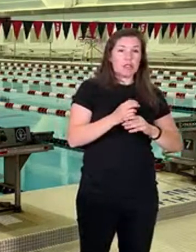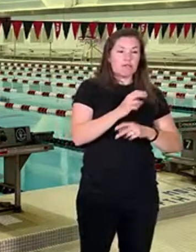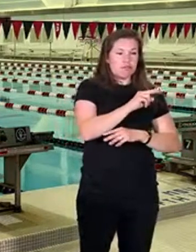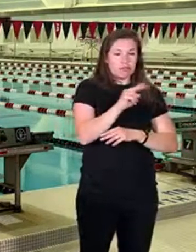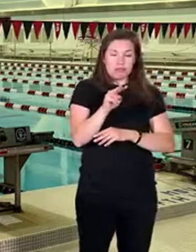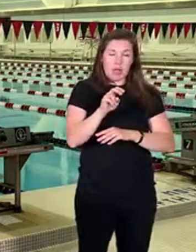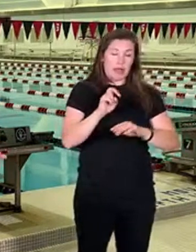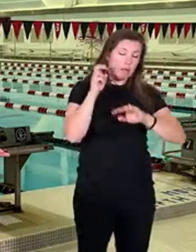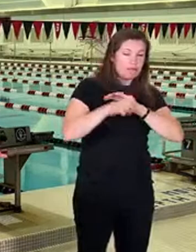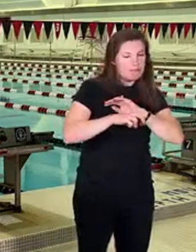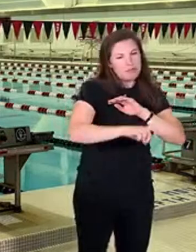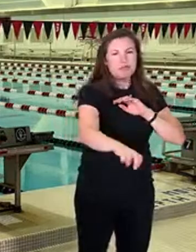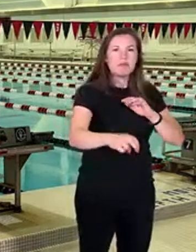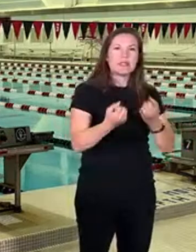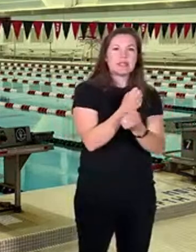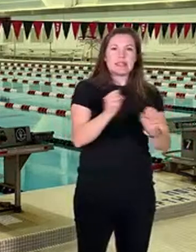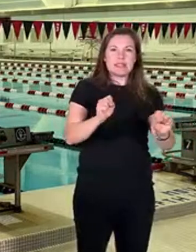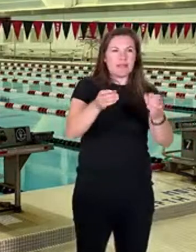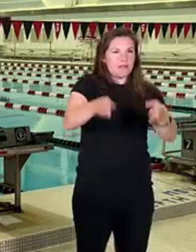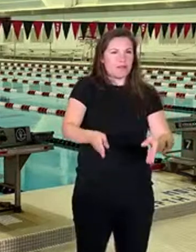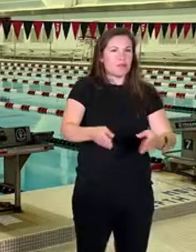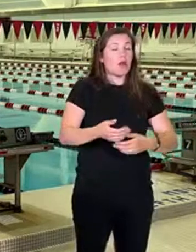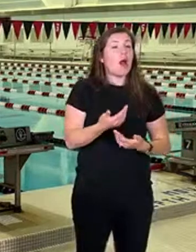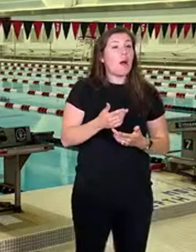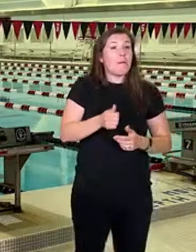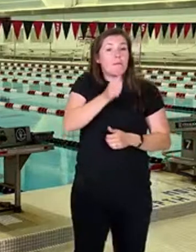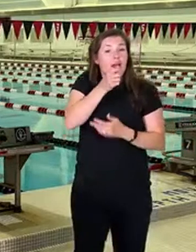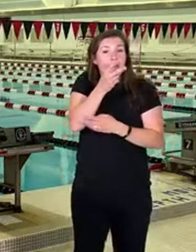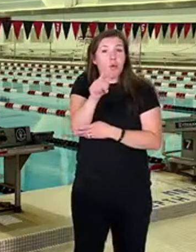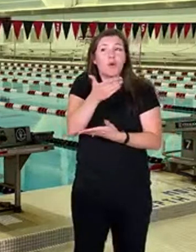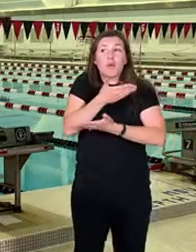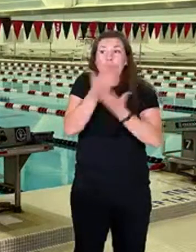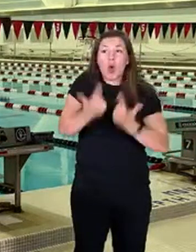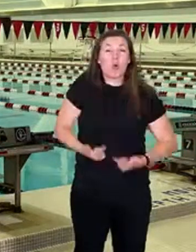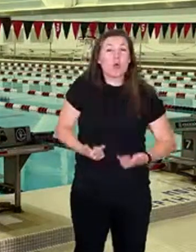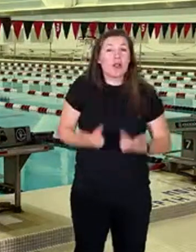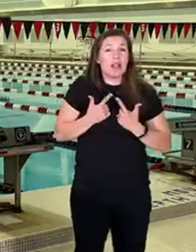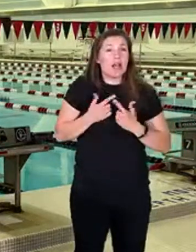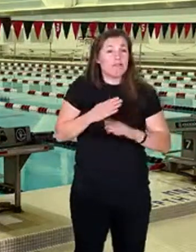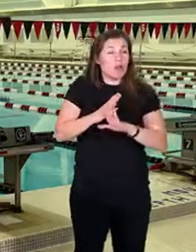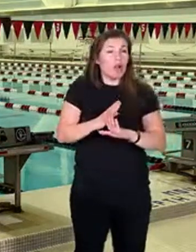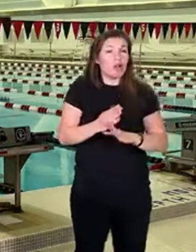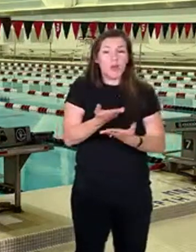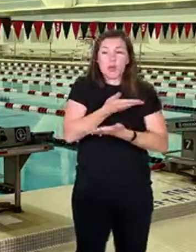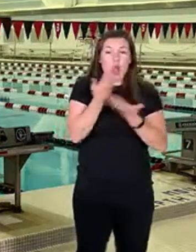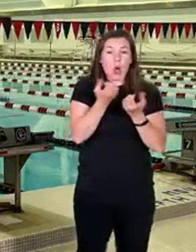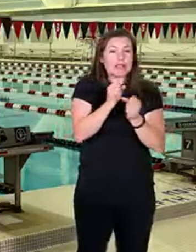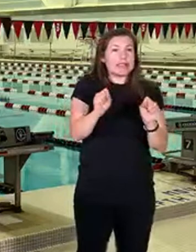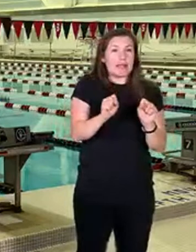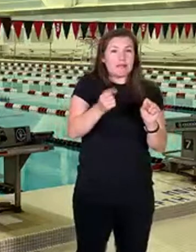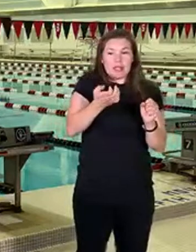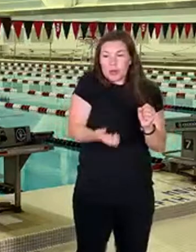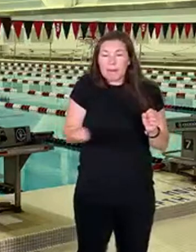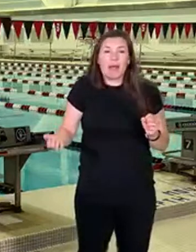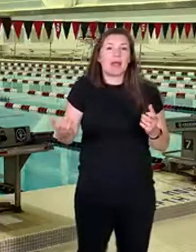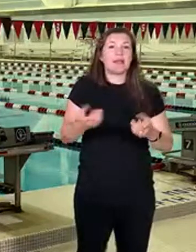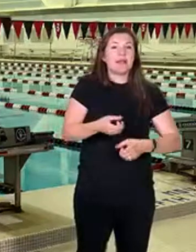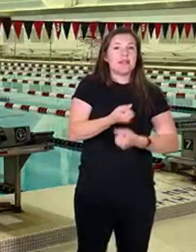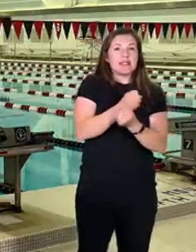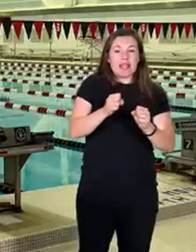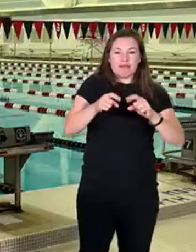rescue individuals. You're doing a private pool, there's no lifeguards. There's probably no safety mechanism. There's probably no safety